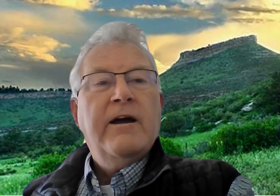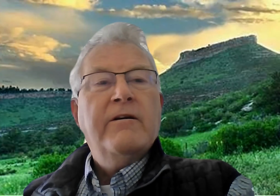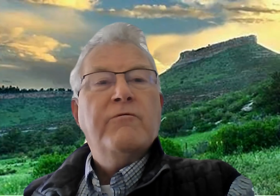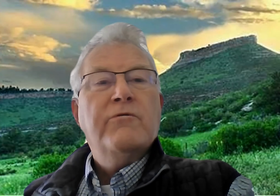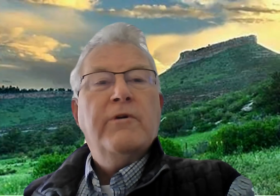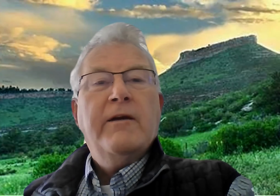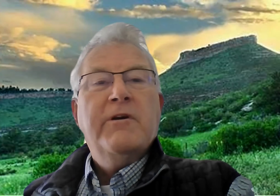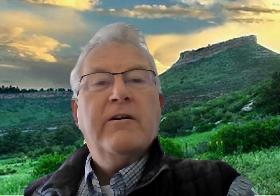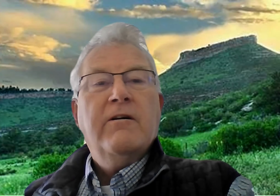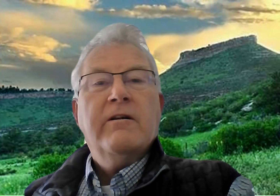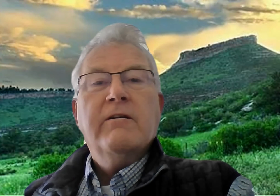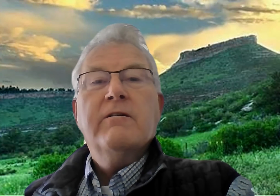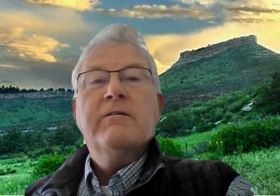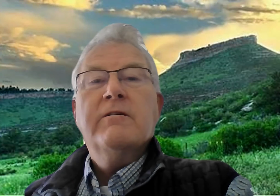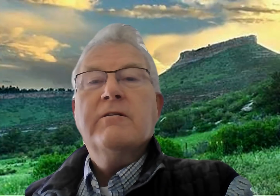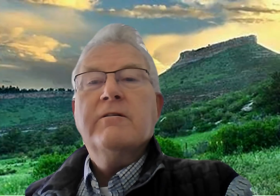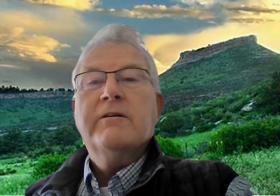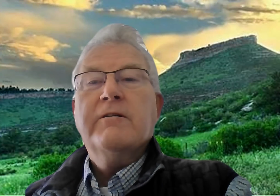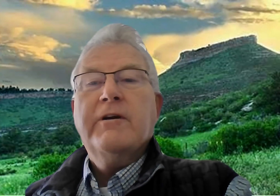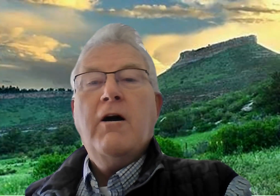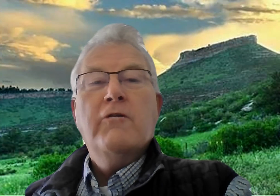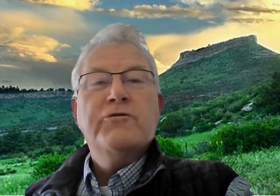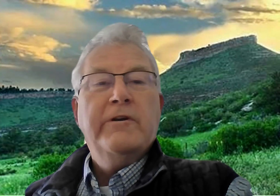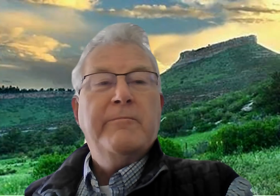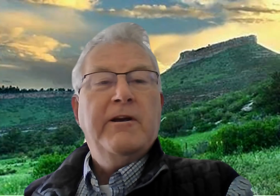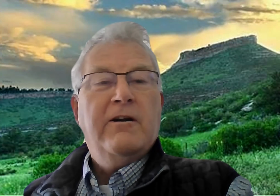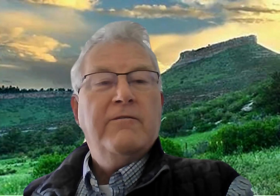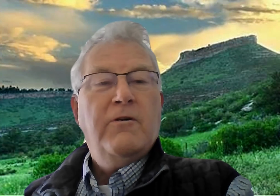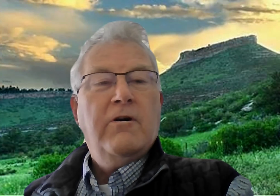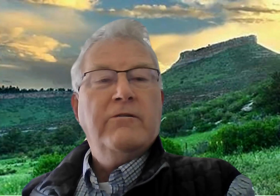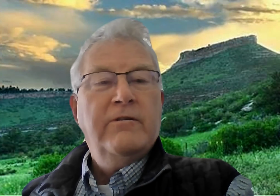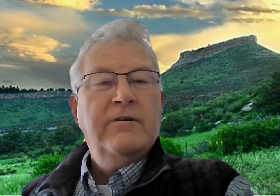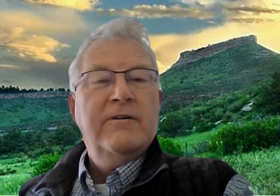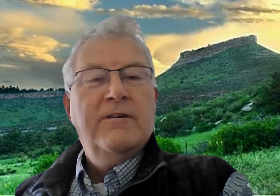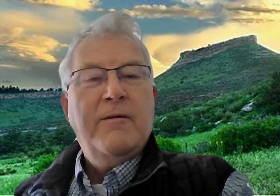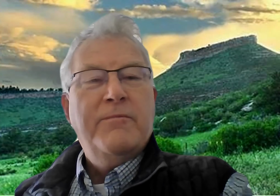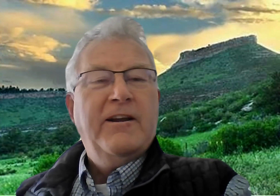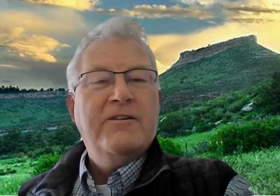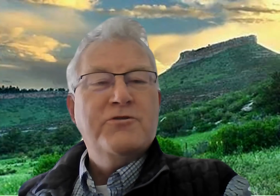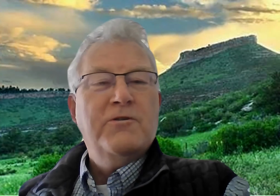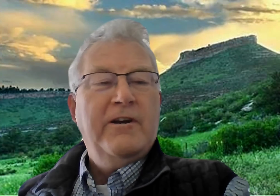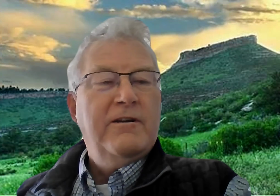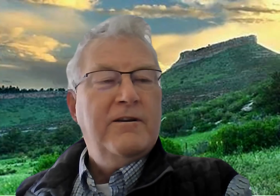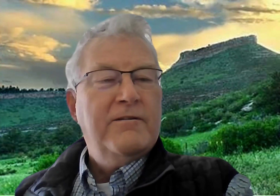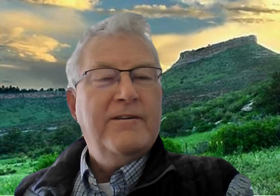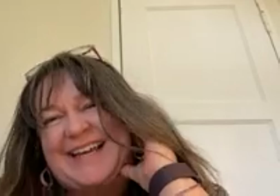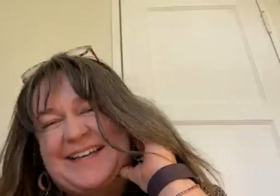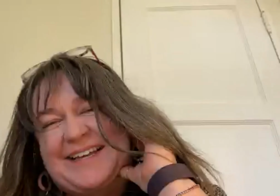And who will I pick on? Here we go. Oh, Julie Pillar, of course. I'm picking on